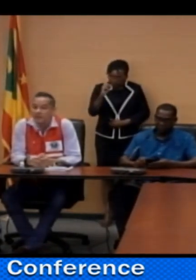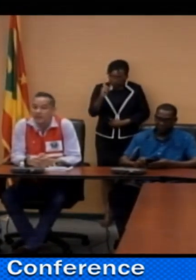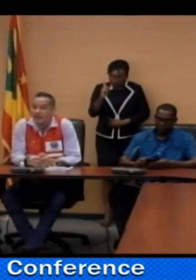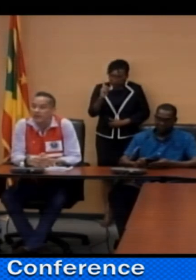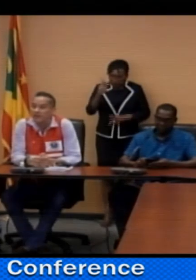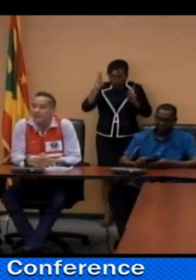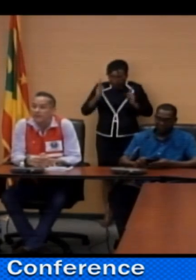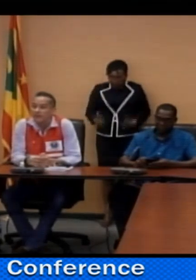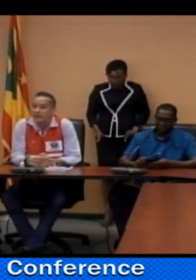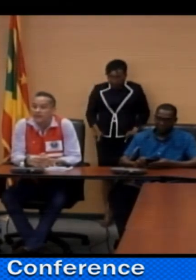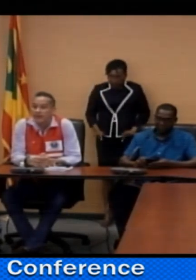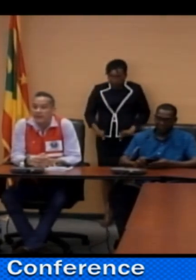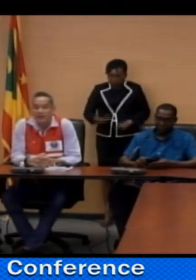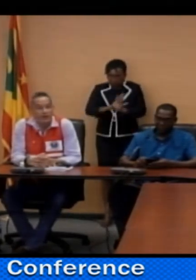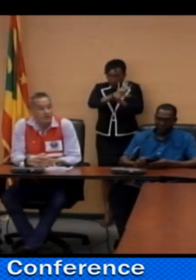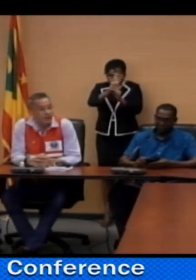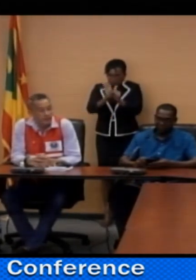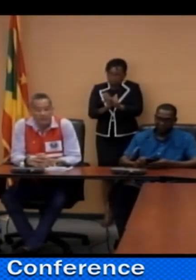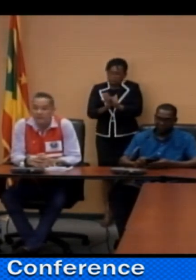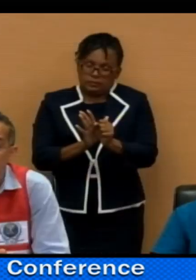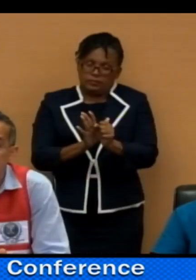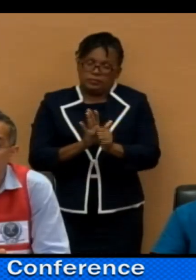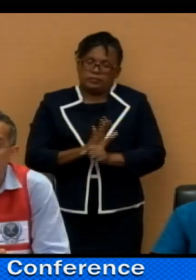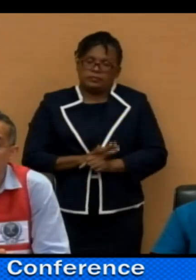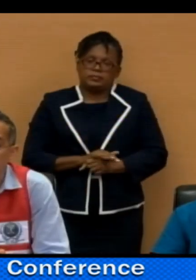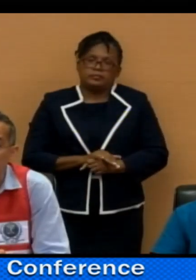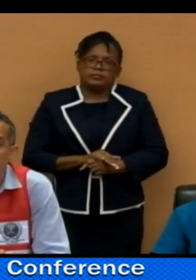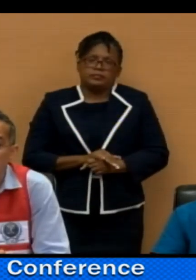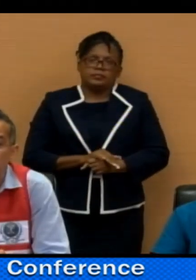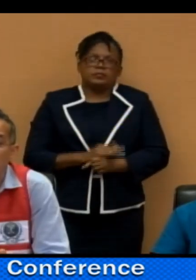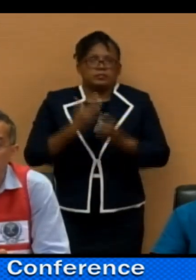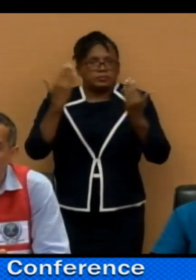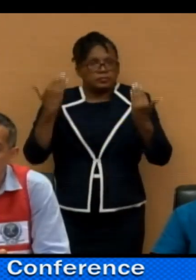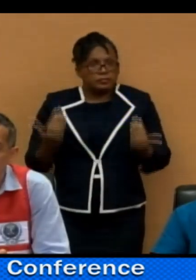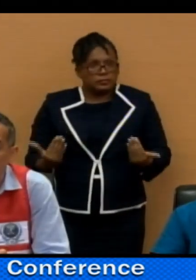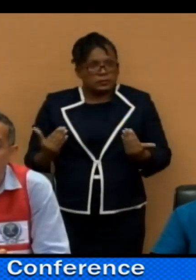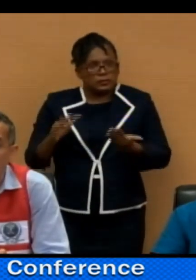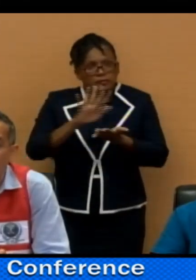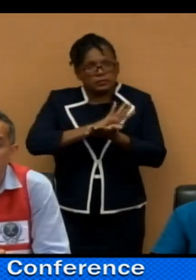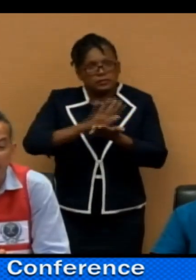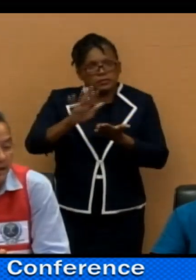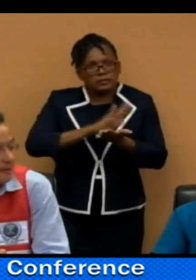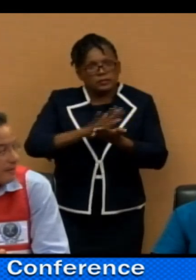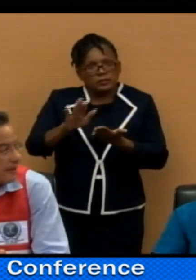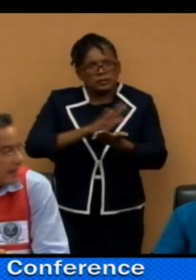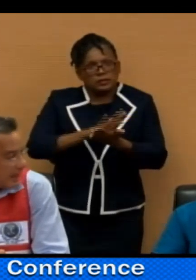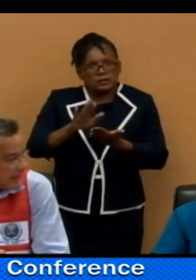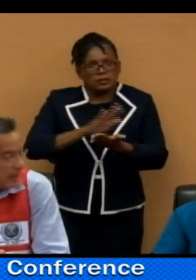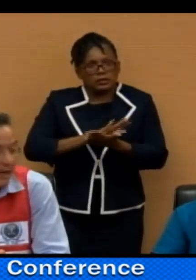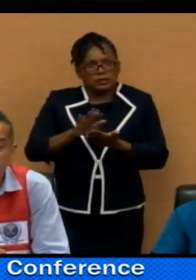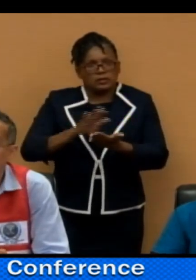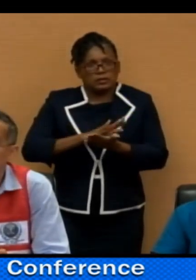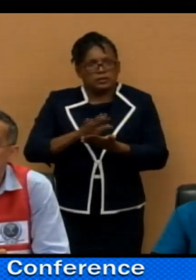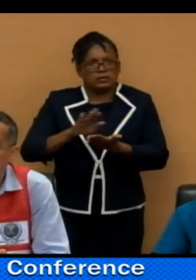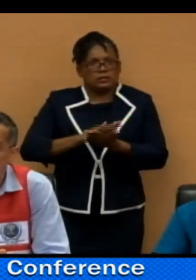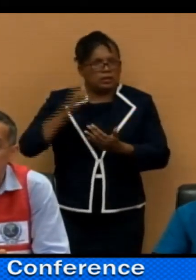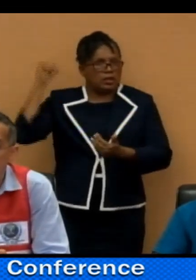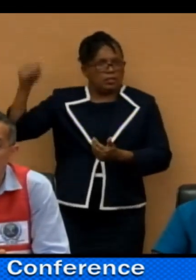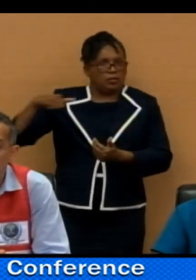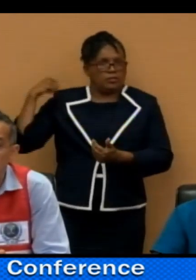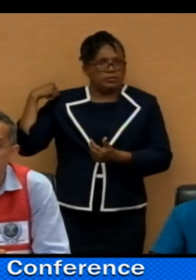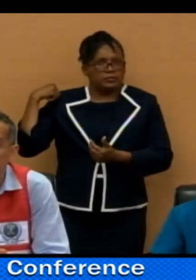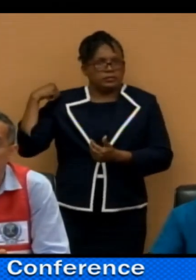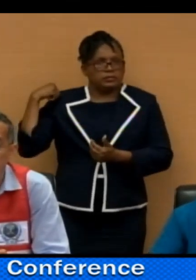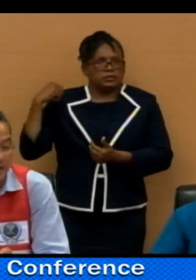case in Grenada, it does give the Sanitary Authority, the Minister of Health, and the